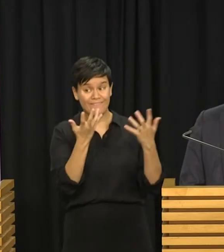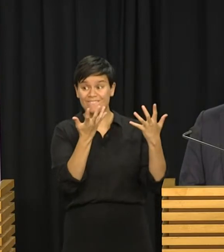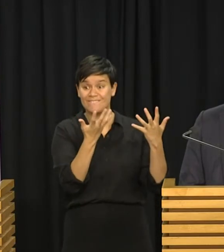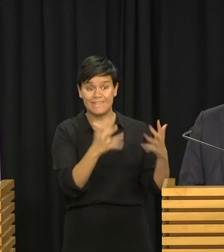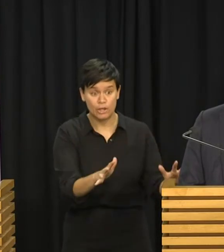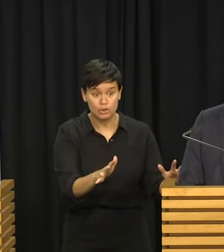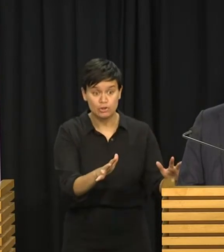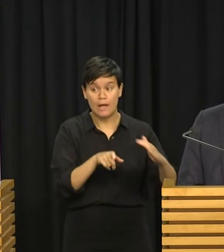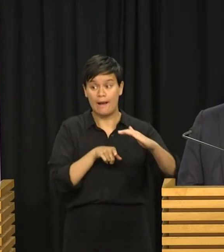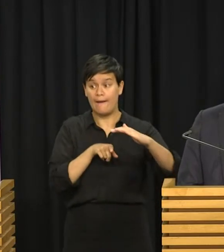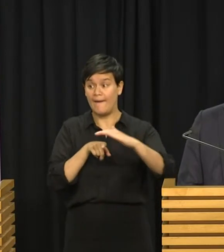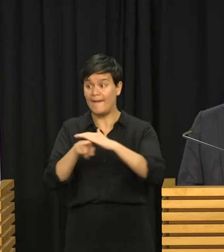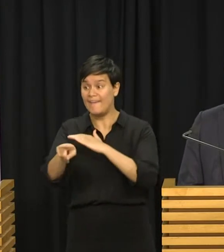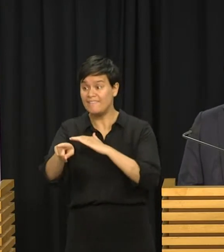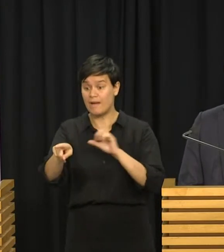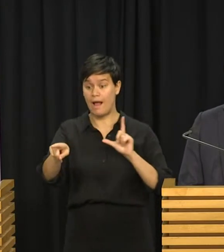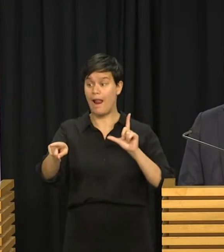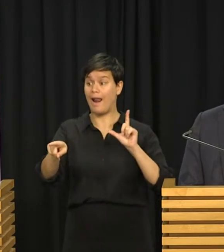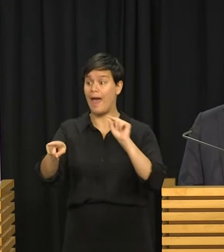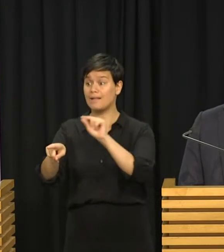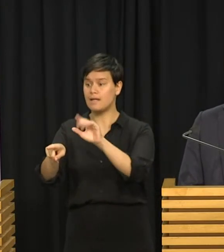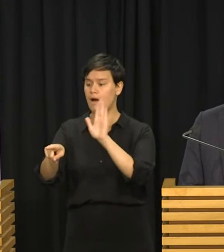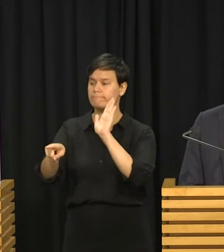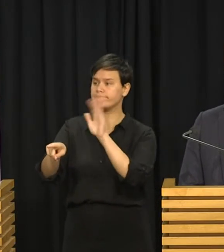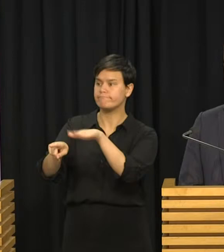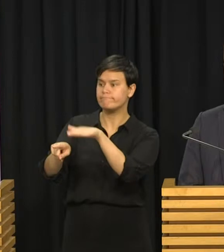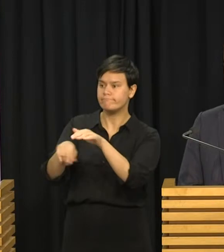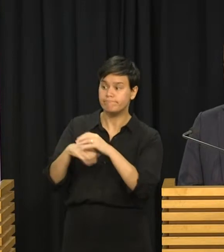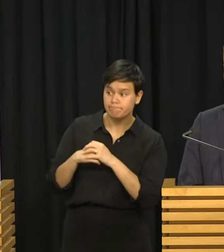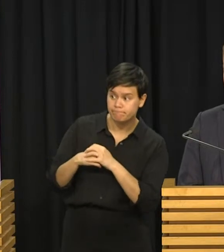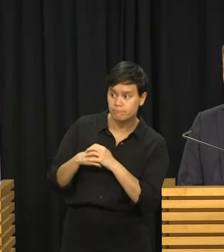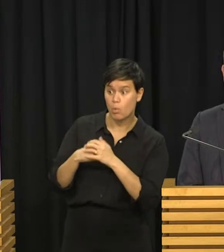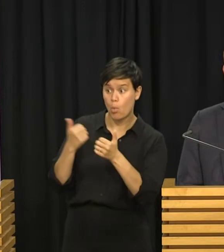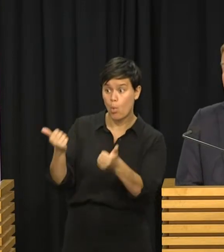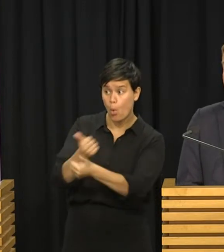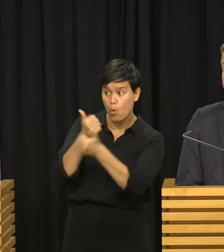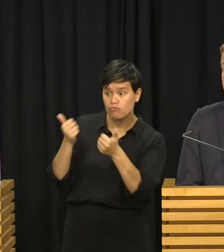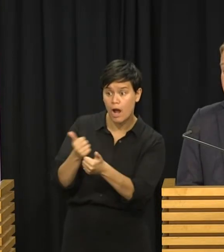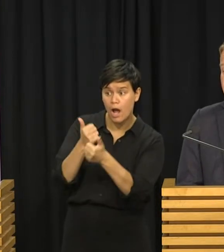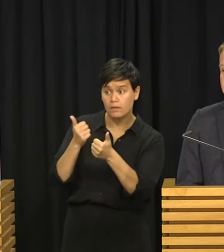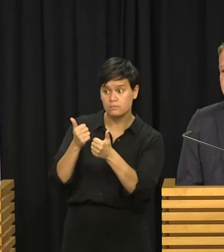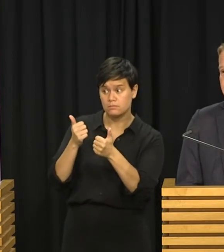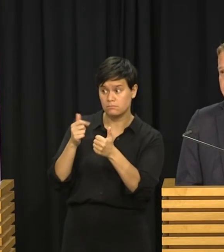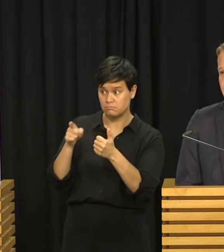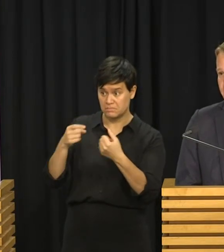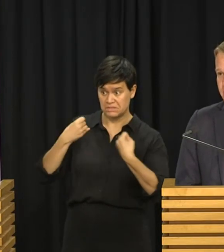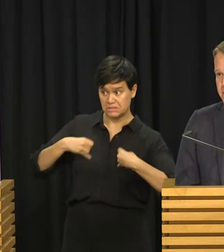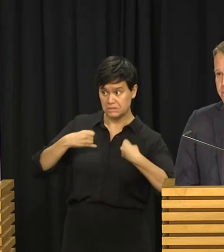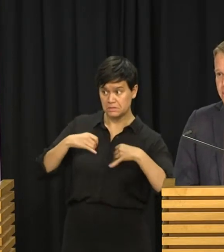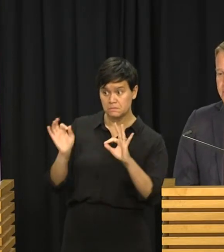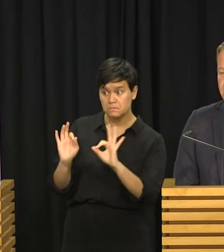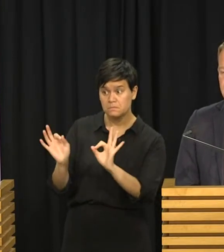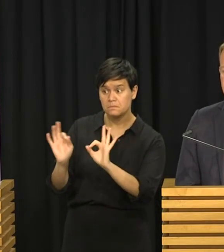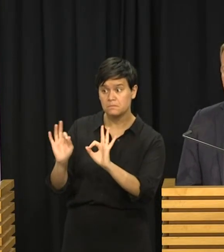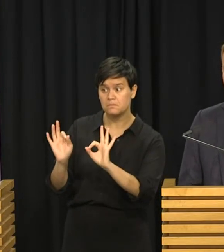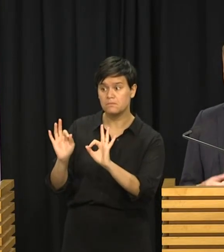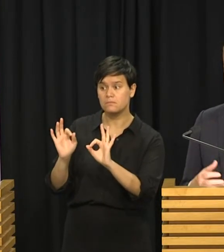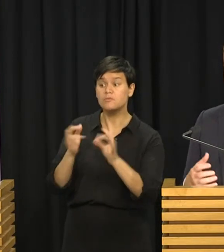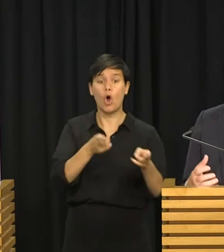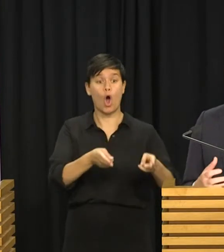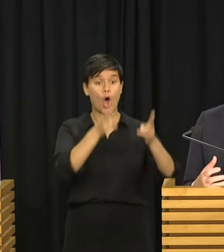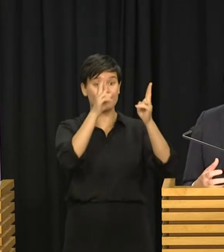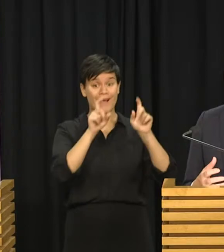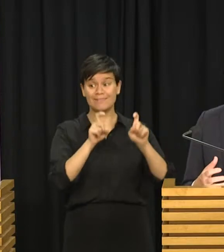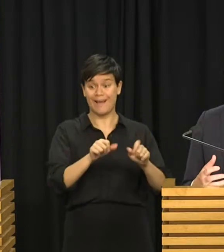who's left MIQ, touching base with them, making sure that they haven't suddenly started to develop any symptoms. So